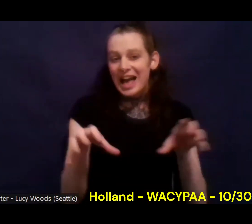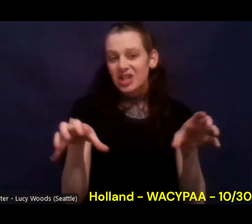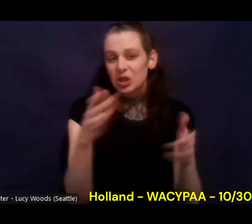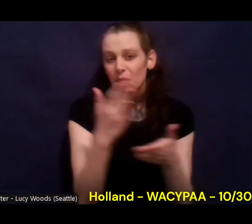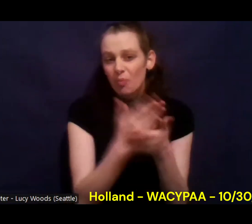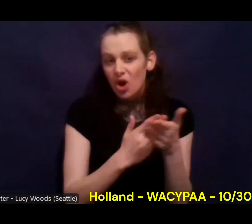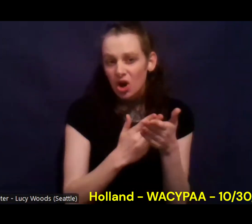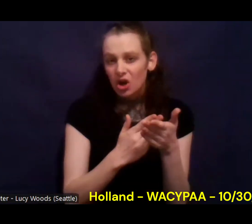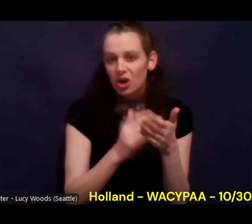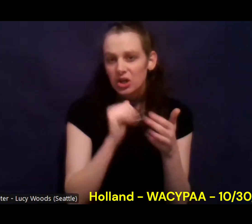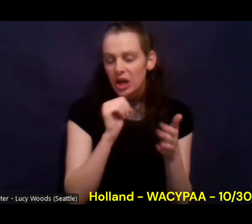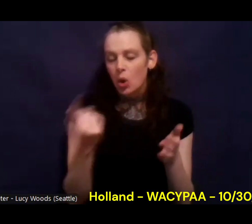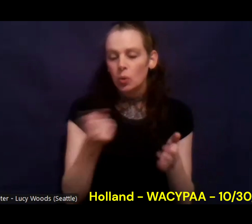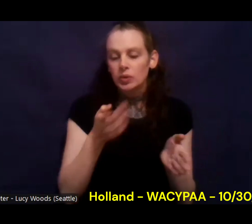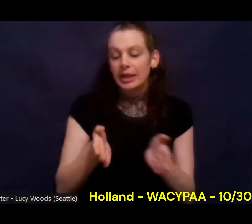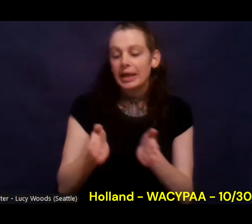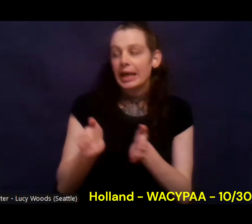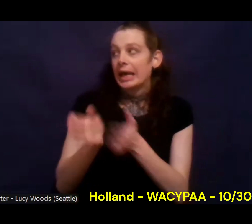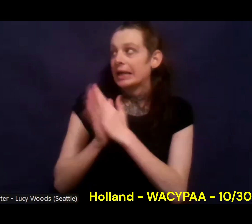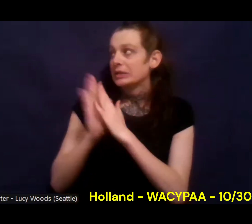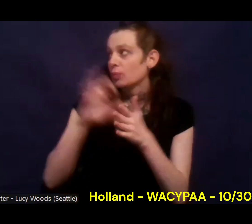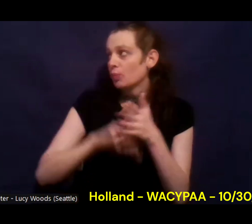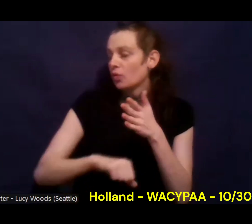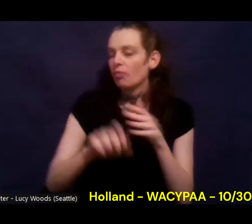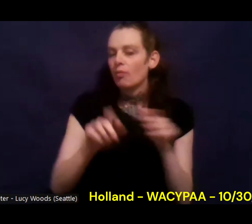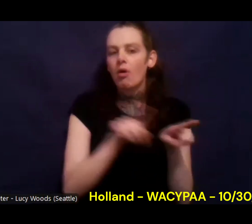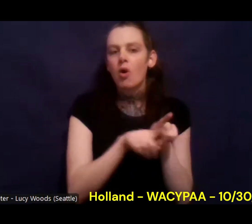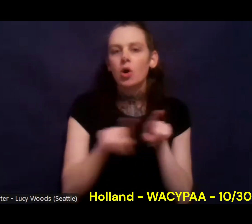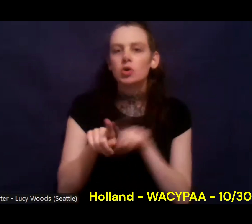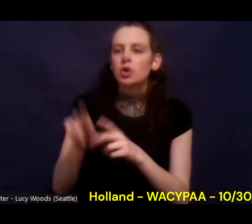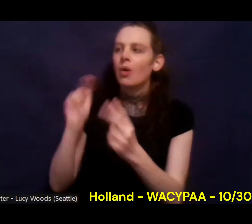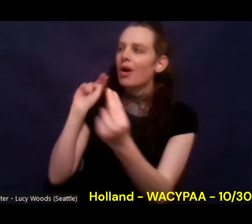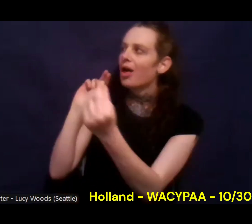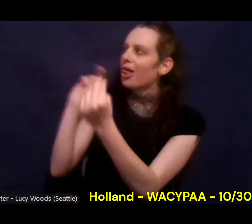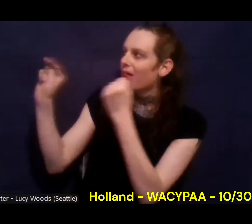the bargaining part where if I have to